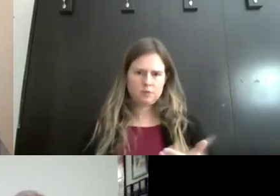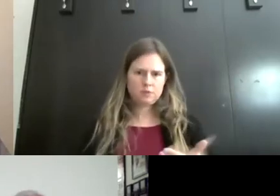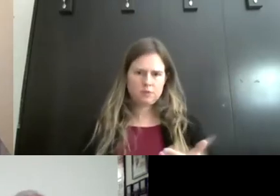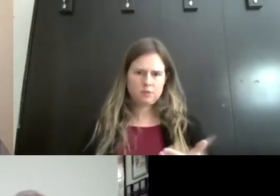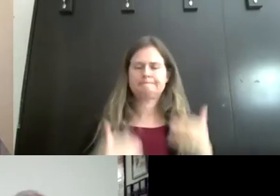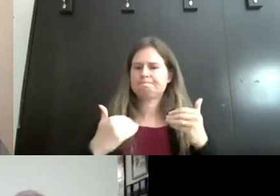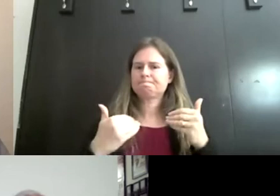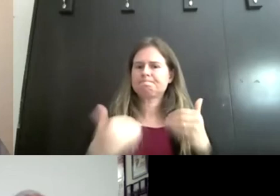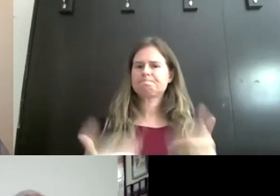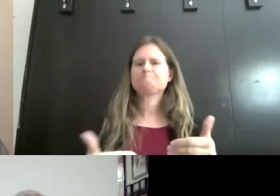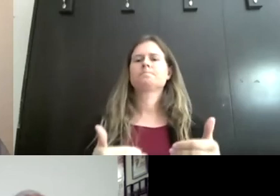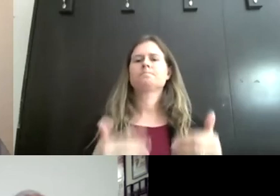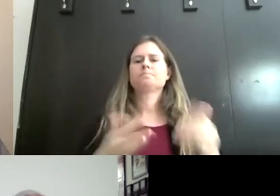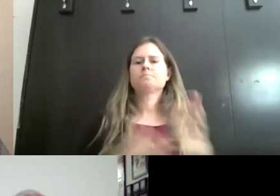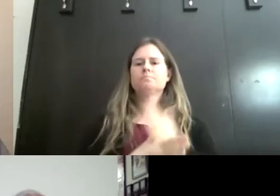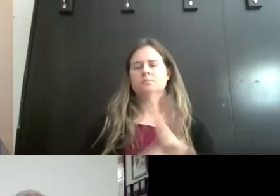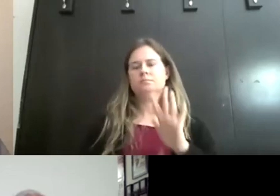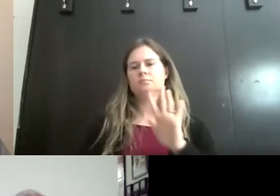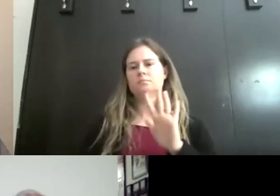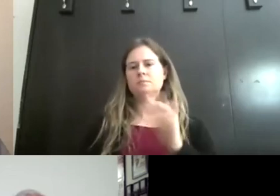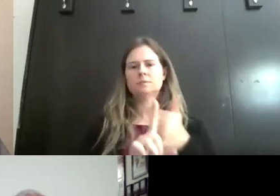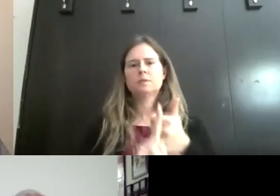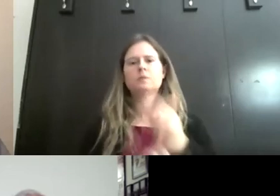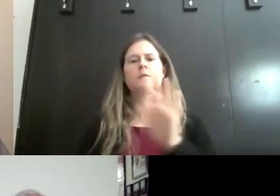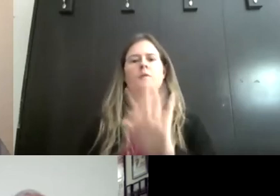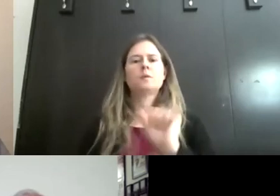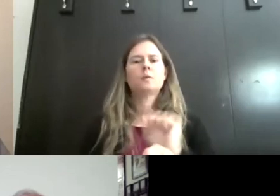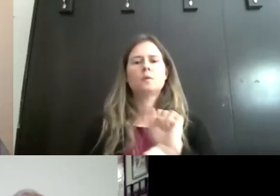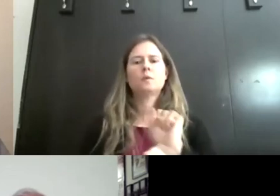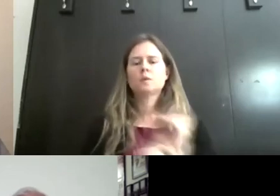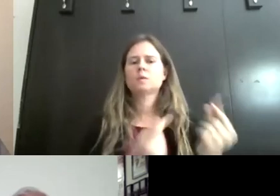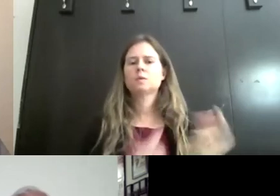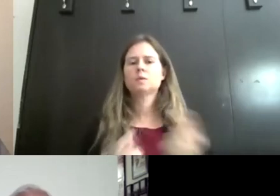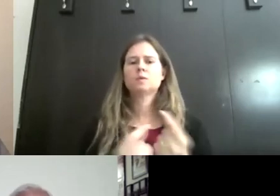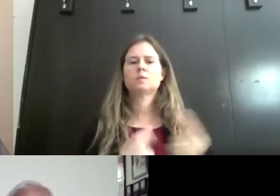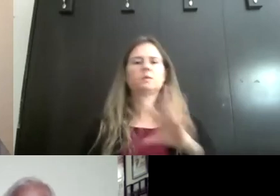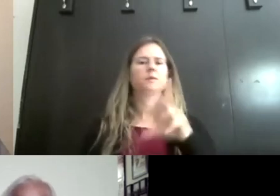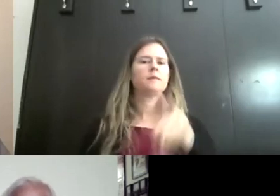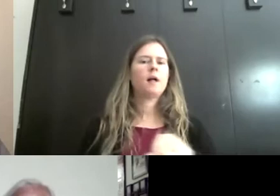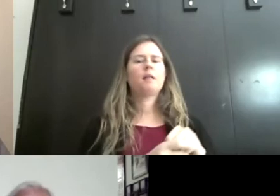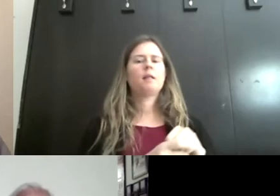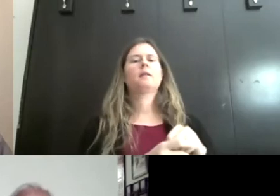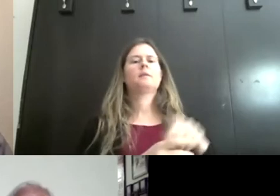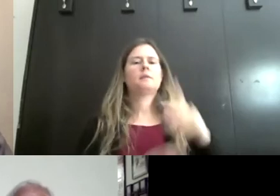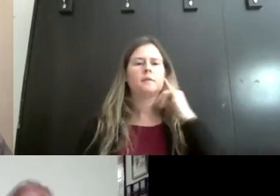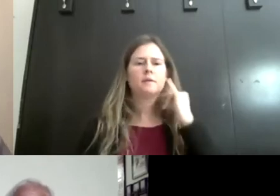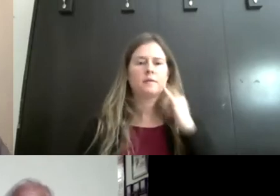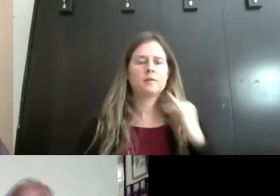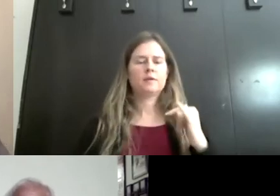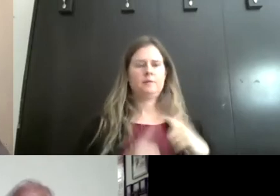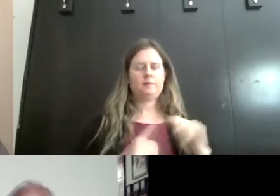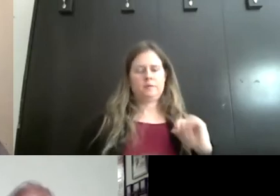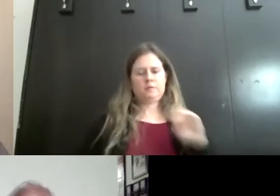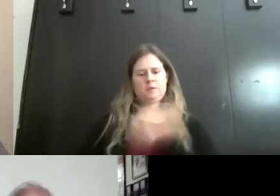about yourself, about your work, and about the important things you're doing throughout California. And so on behalf of the Diversity